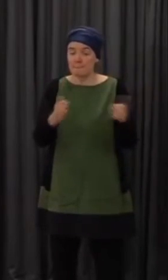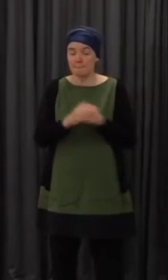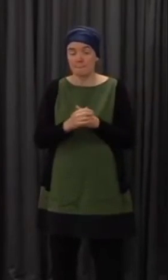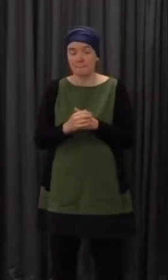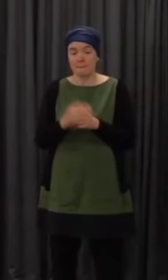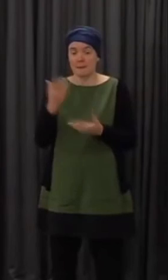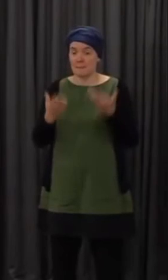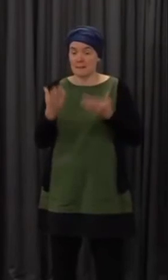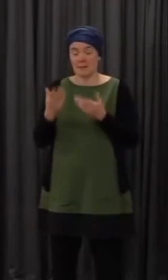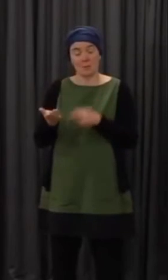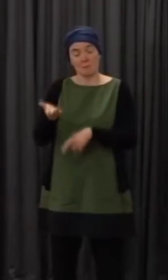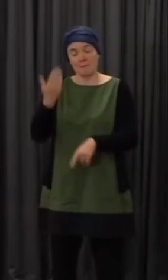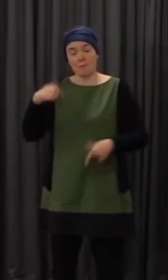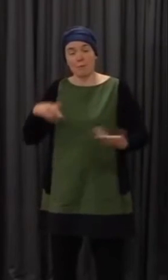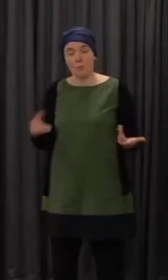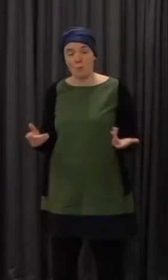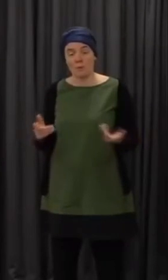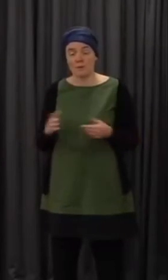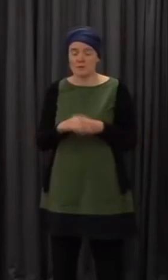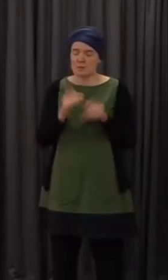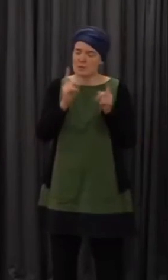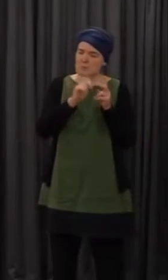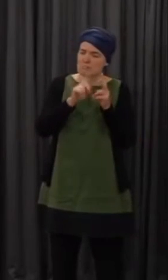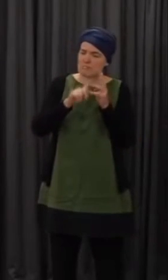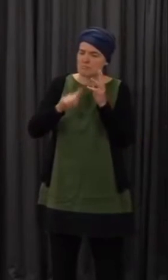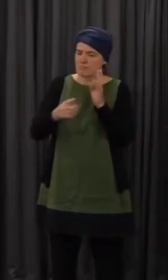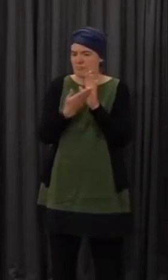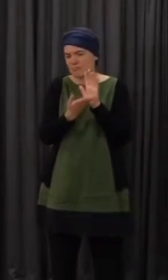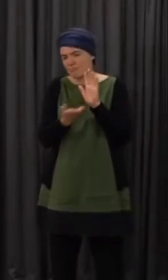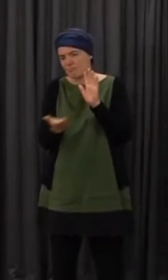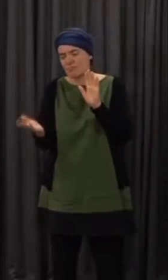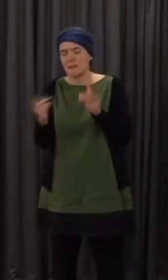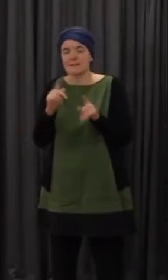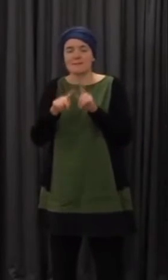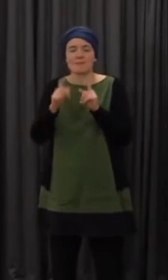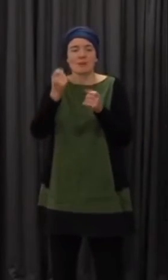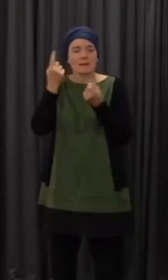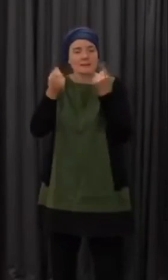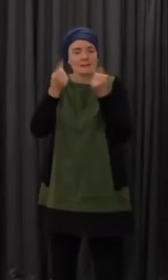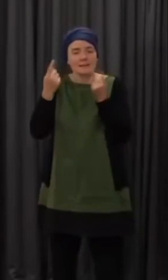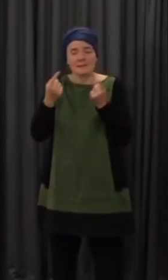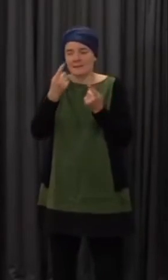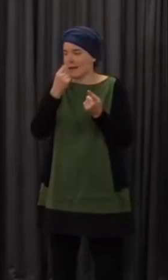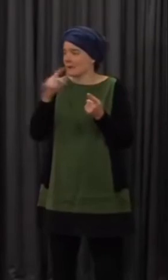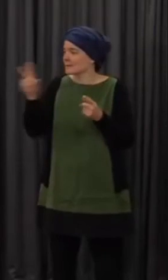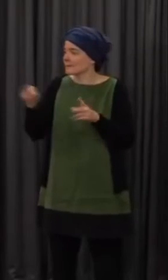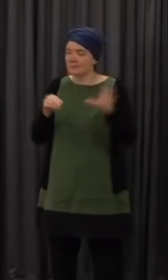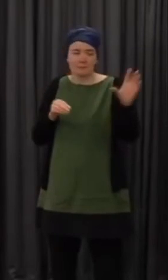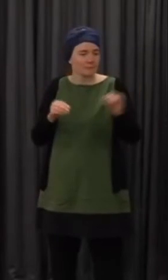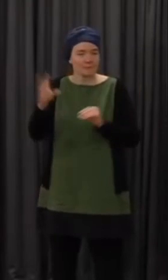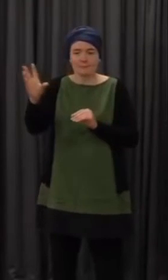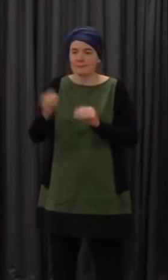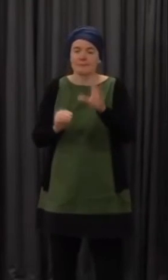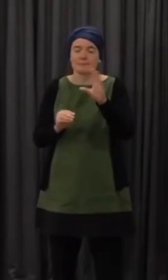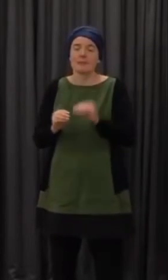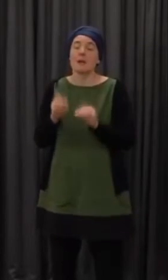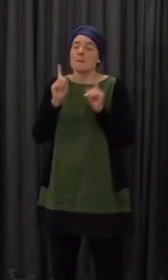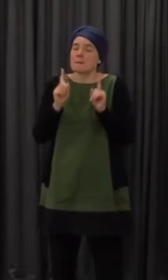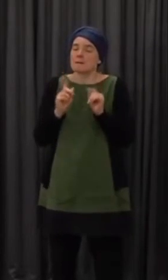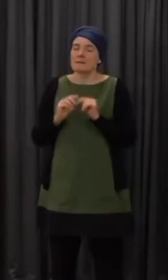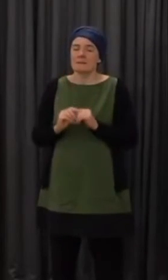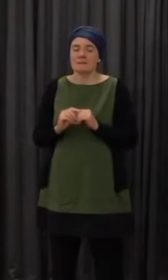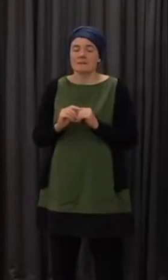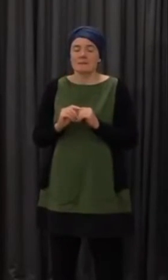the case before? So there's a wide repertoire of ideas that can be drawn on. What then has to